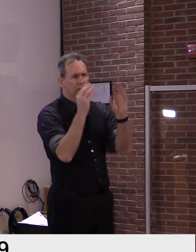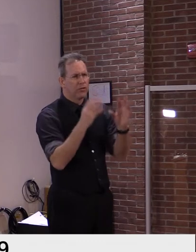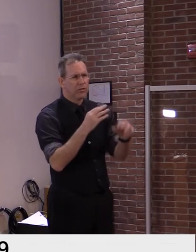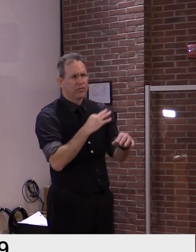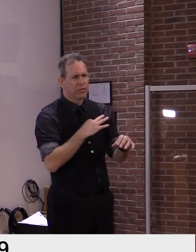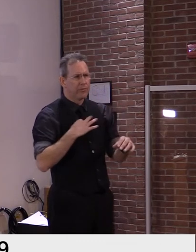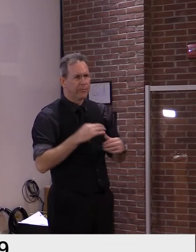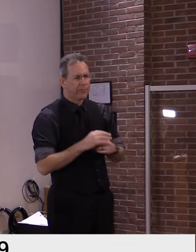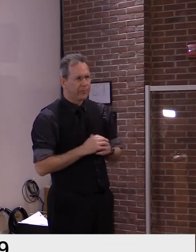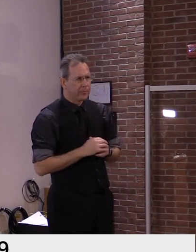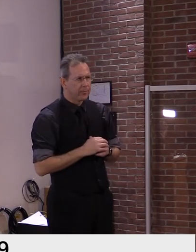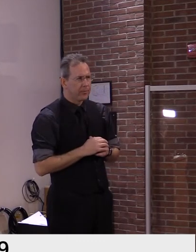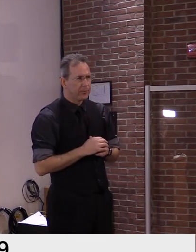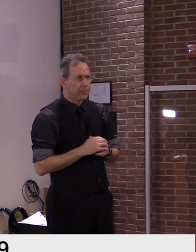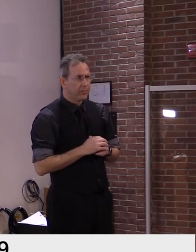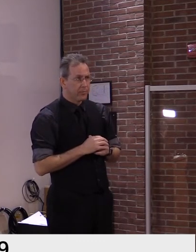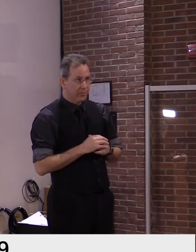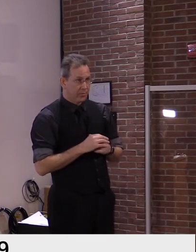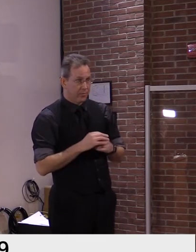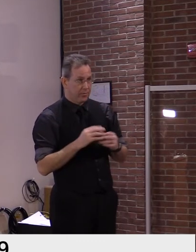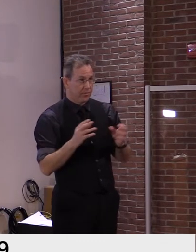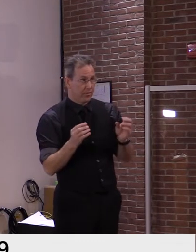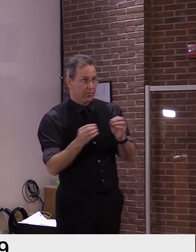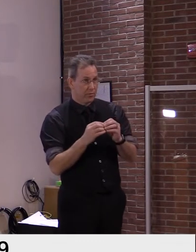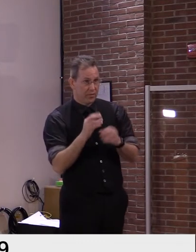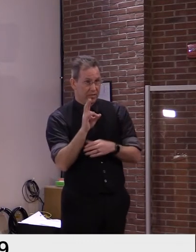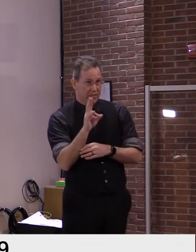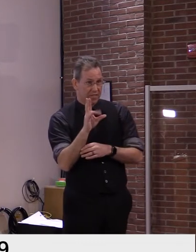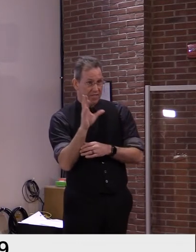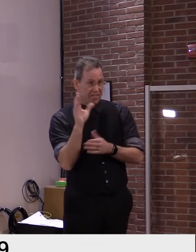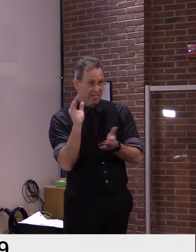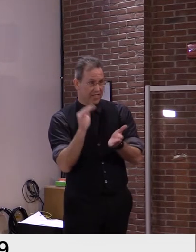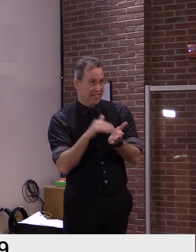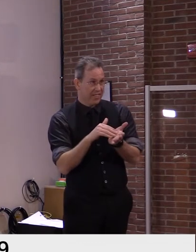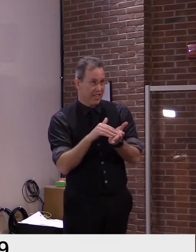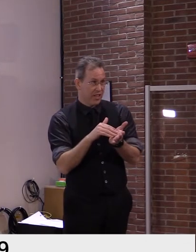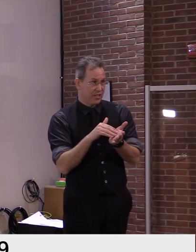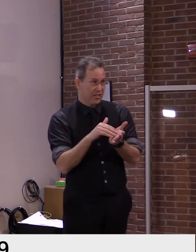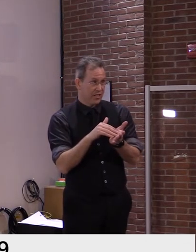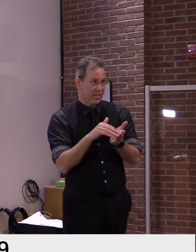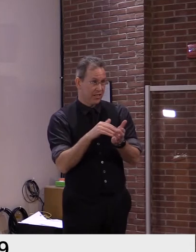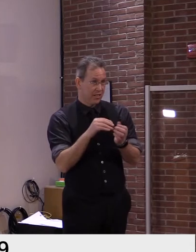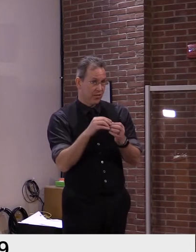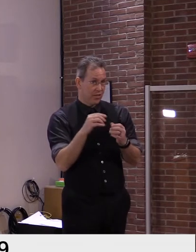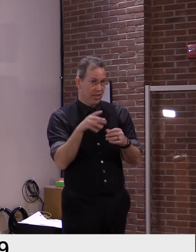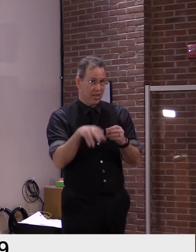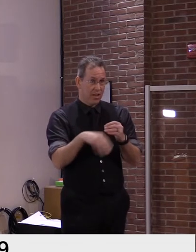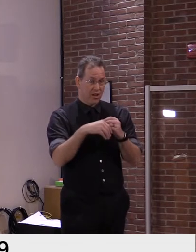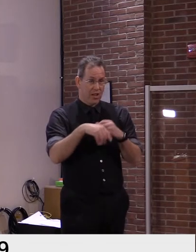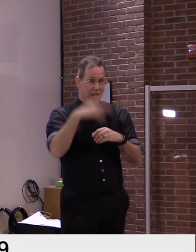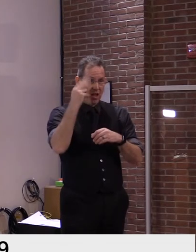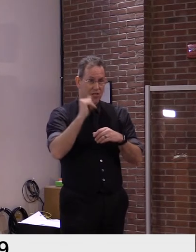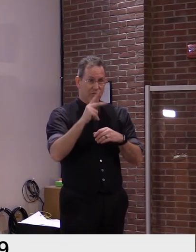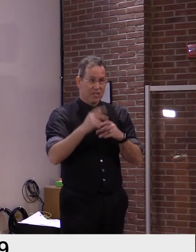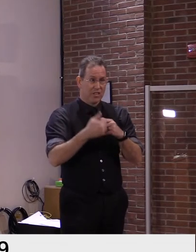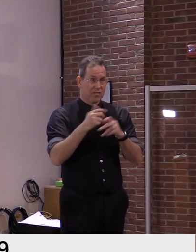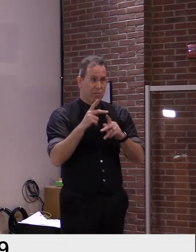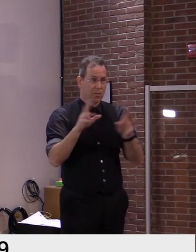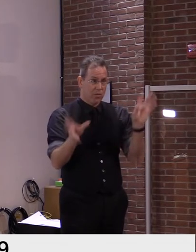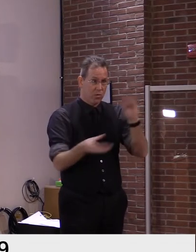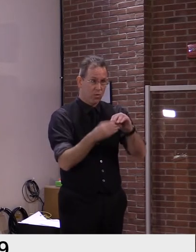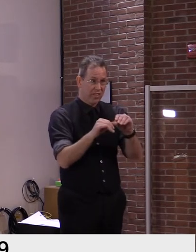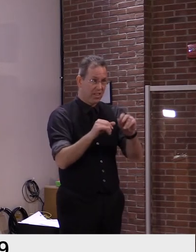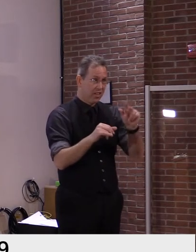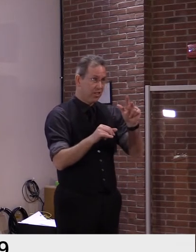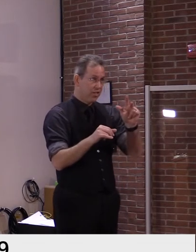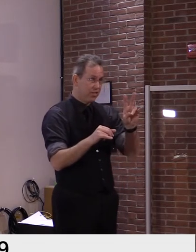the 75,000 in the high-risk categories, we're thinking a little over 100,000 people in total are in